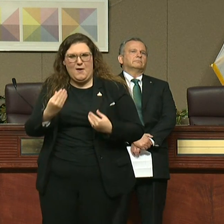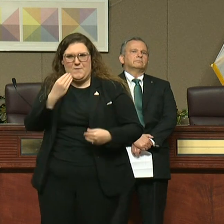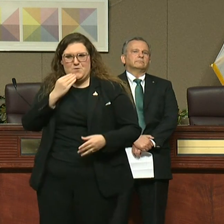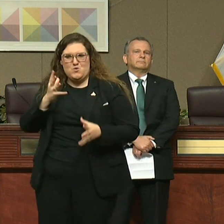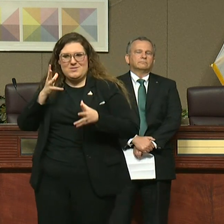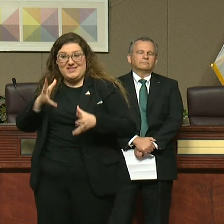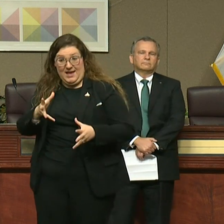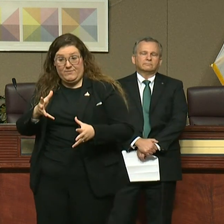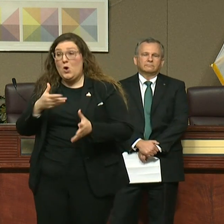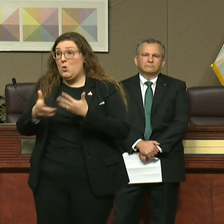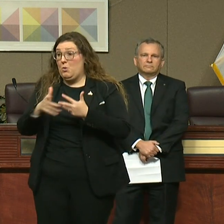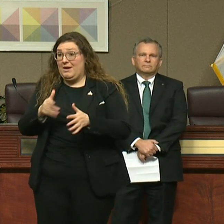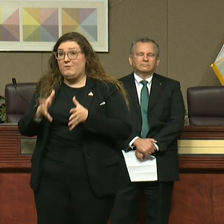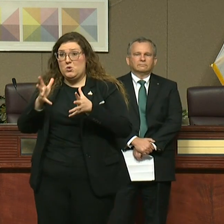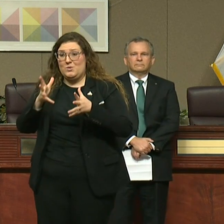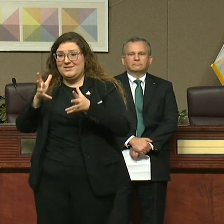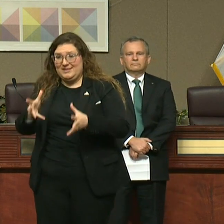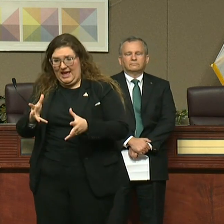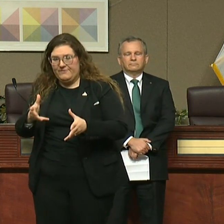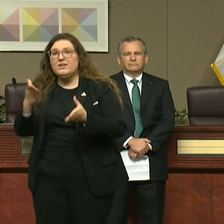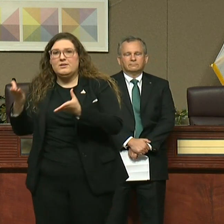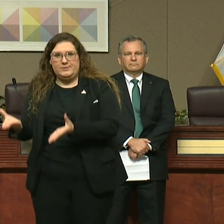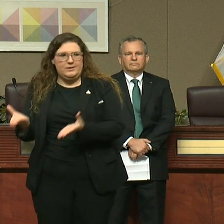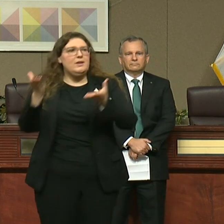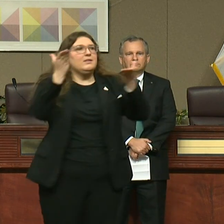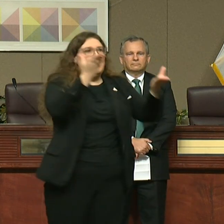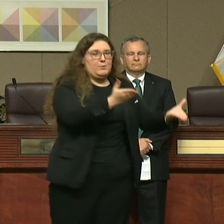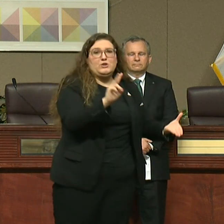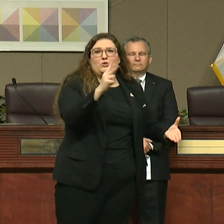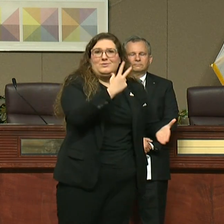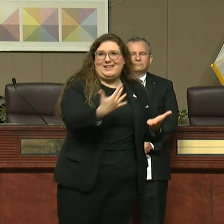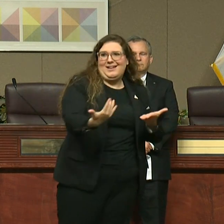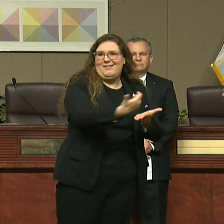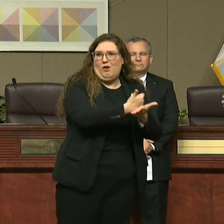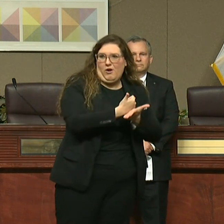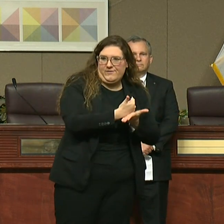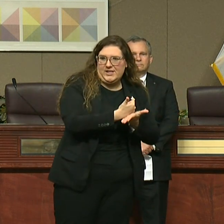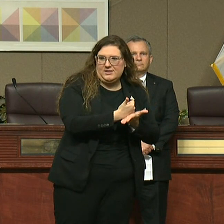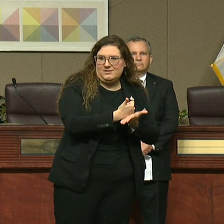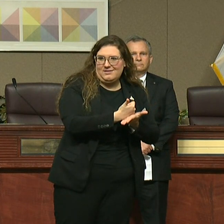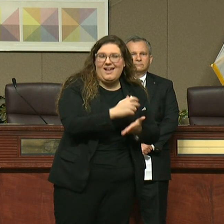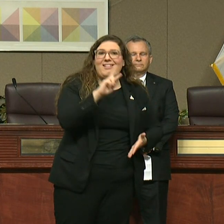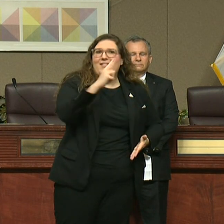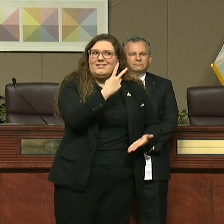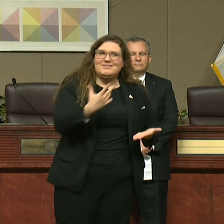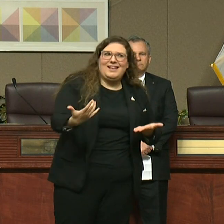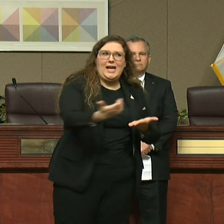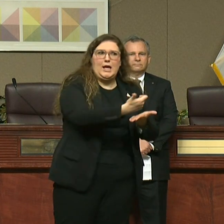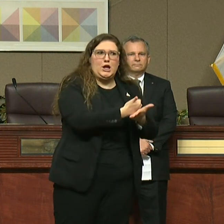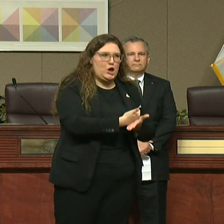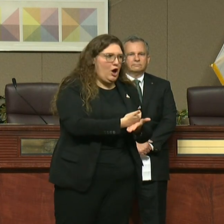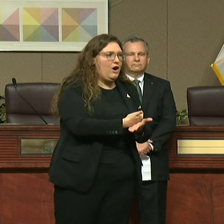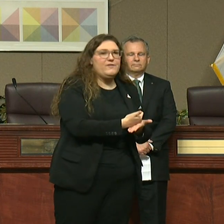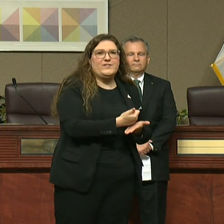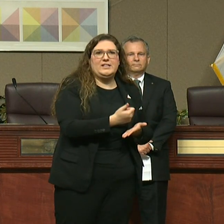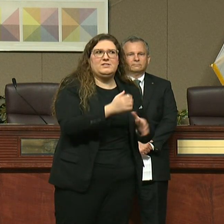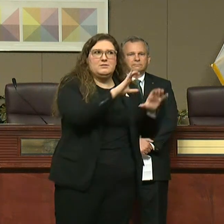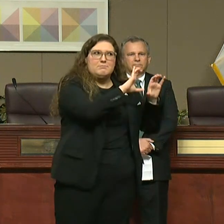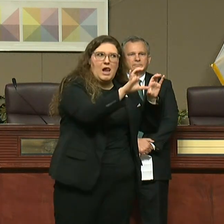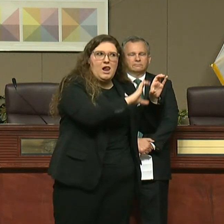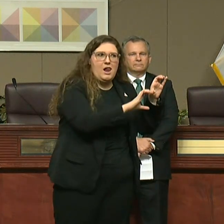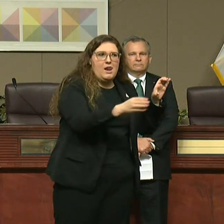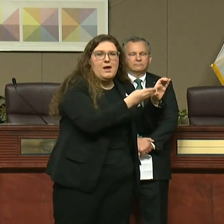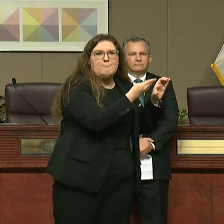that is given away to Second Harvest, that is redistributed within the community to fill that gap